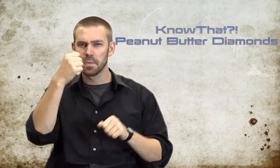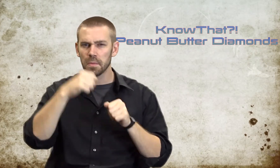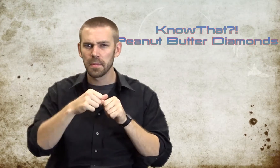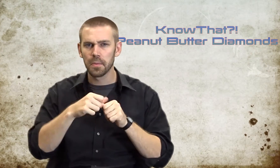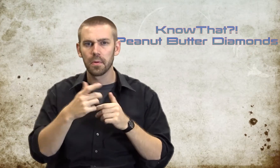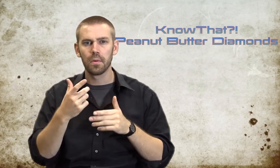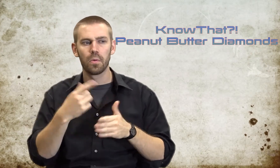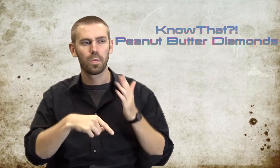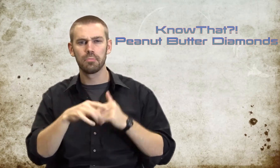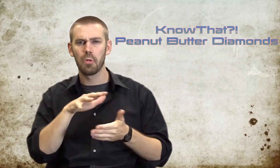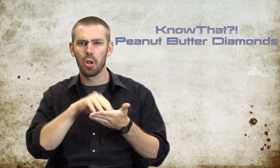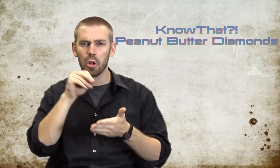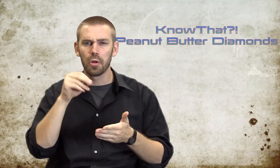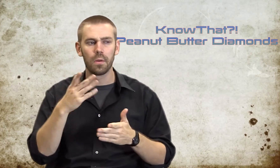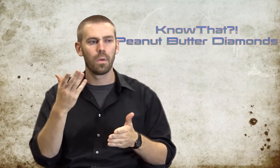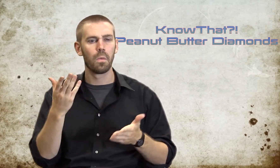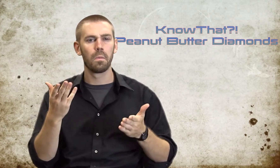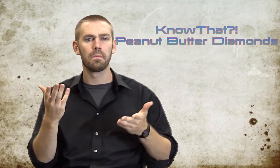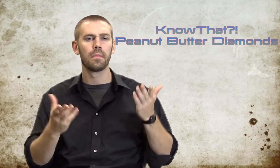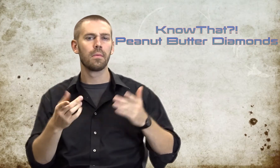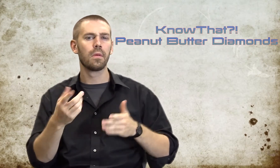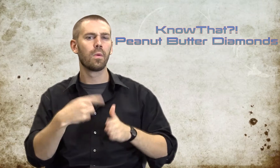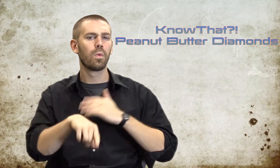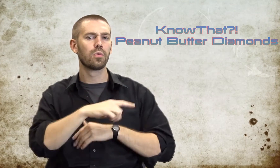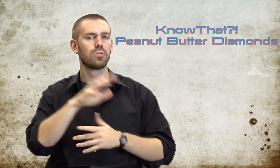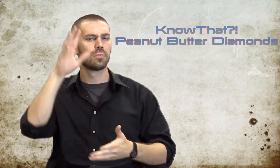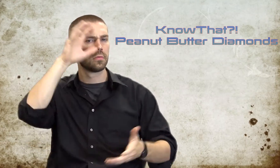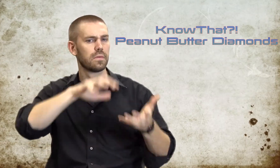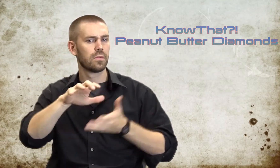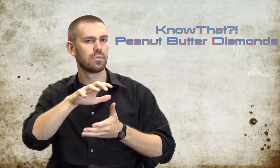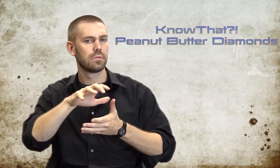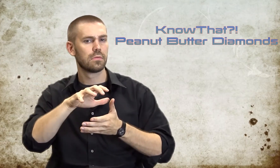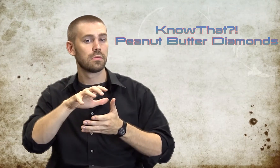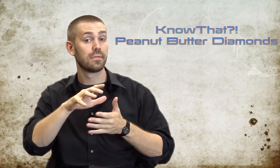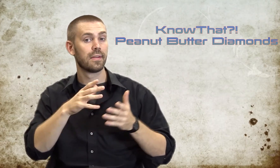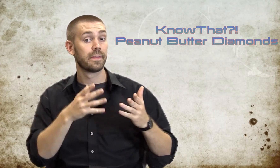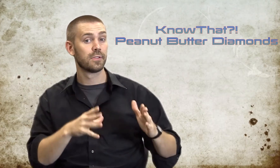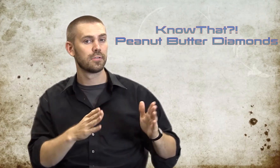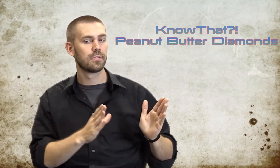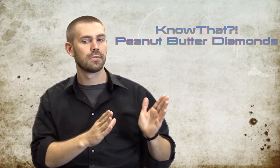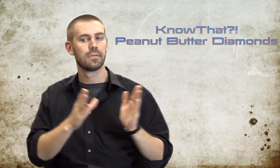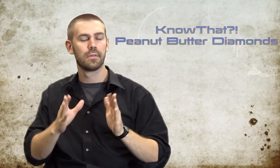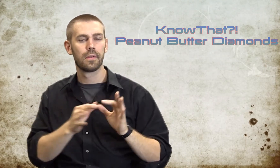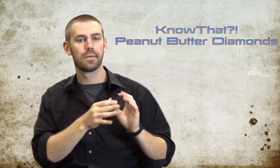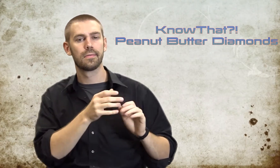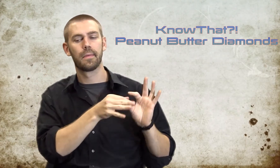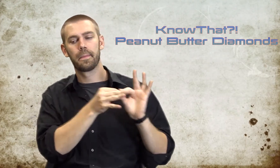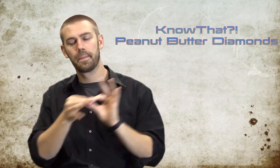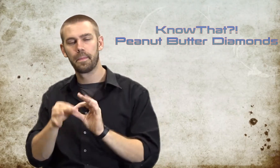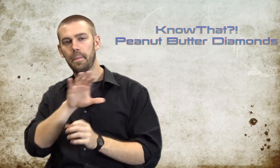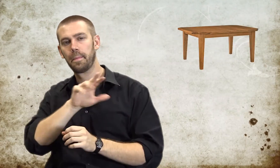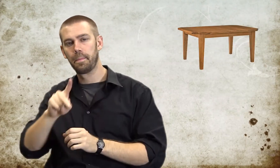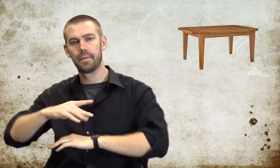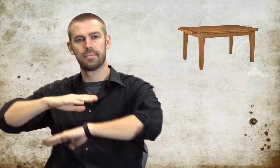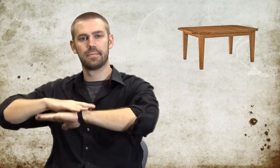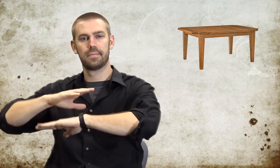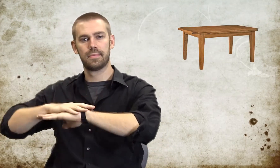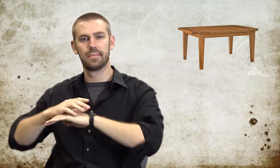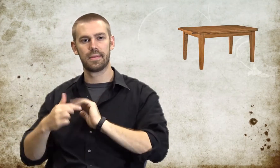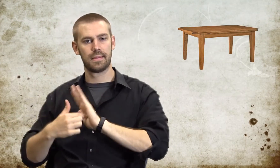video and ask the students, what did you see? What do you remember? What did you learn? What are you confused about? And after that discussion,